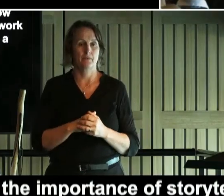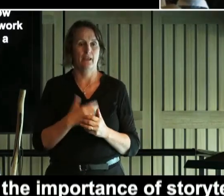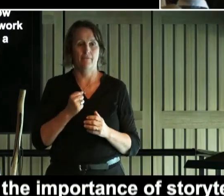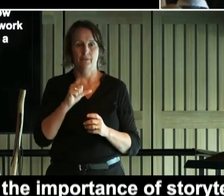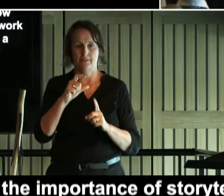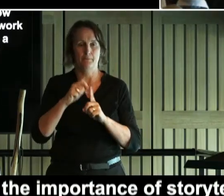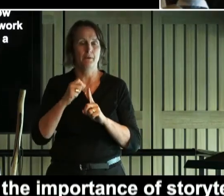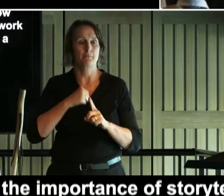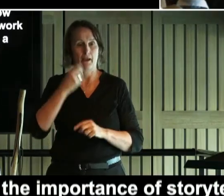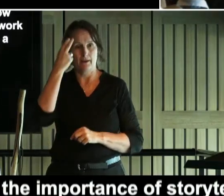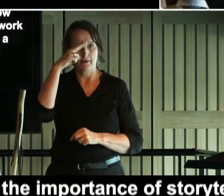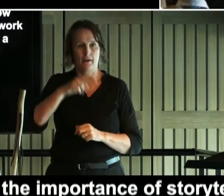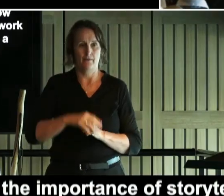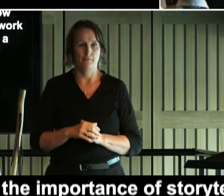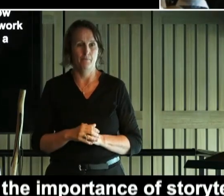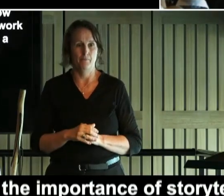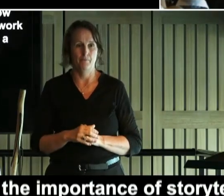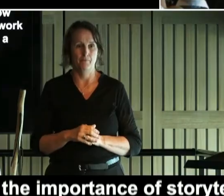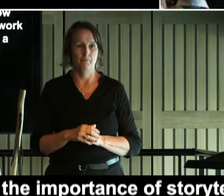My name is